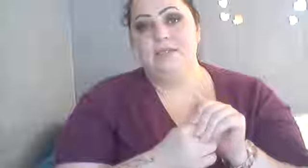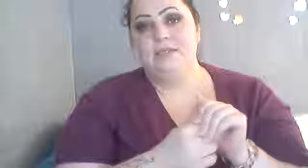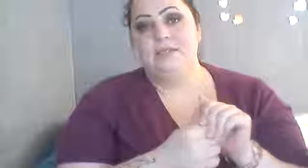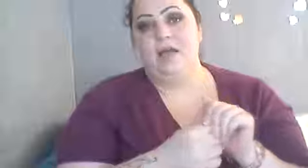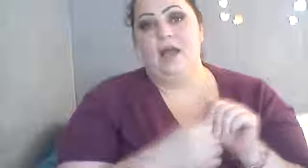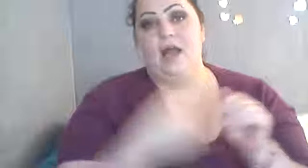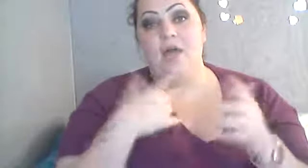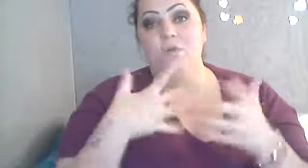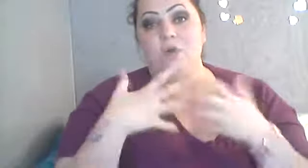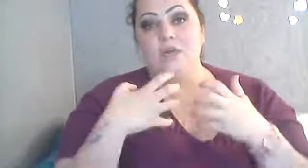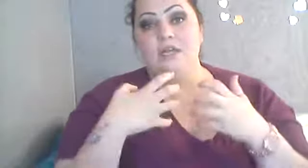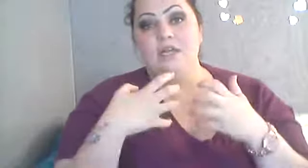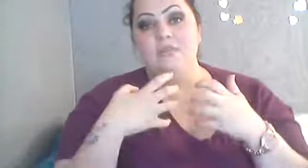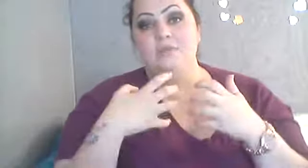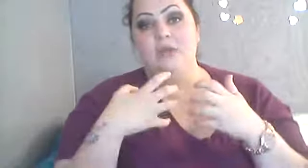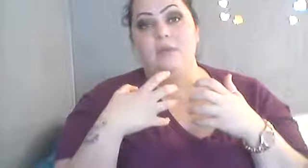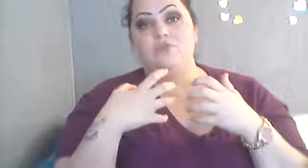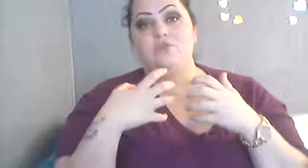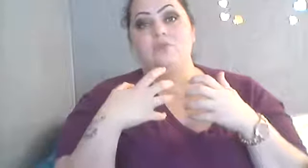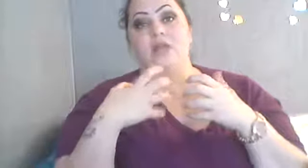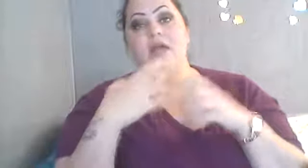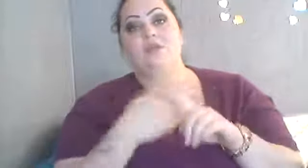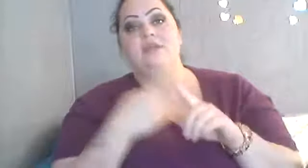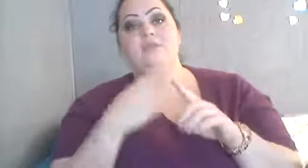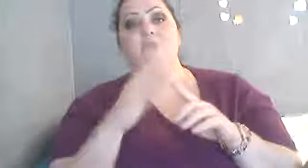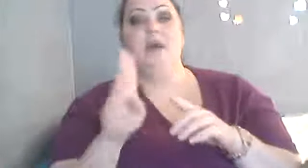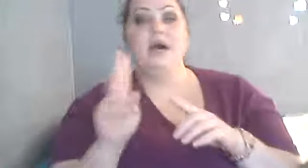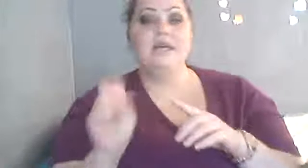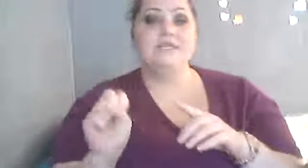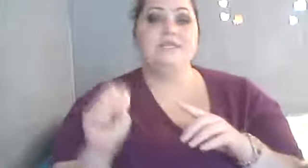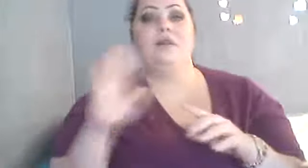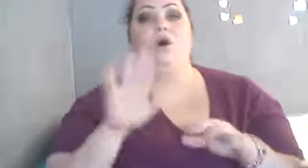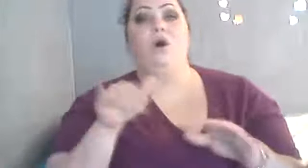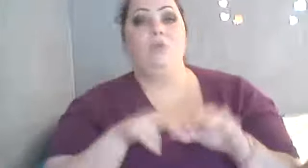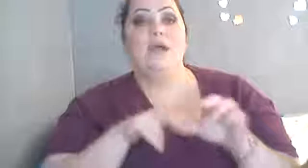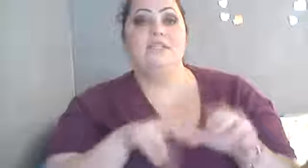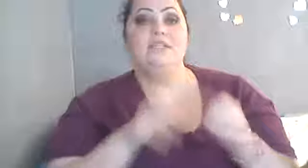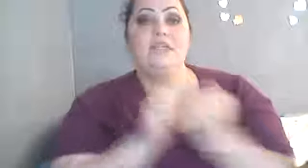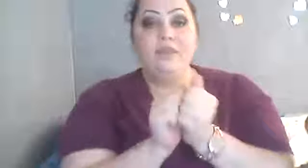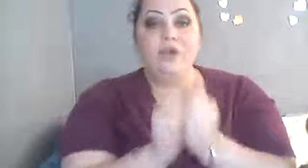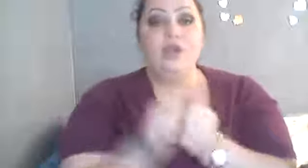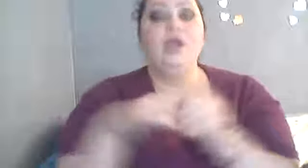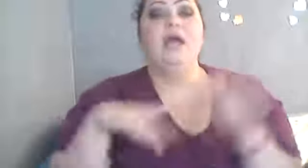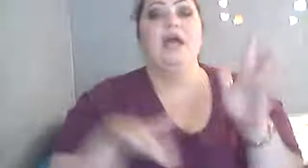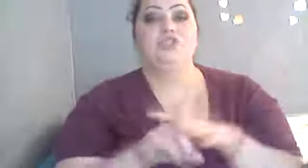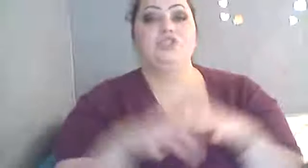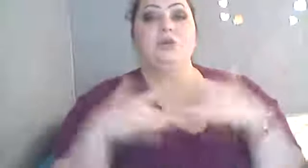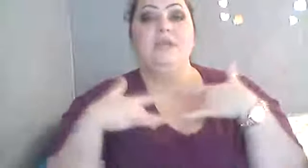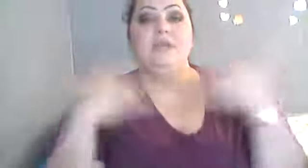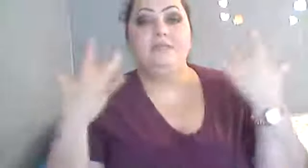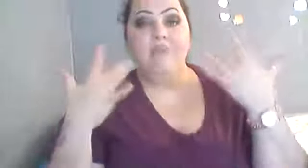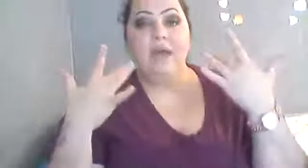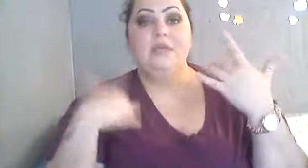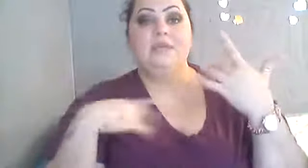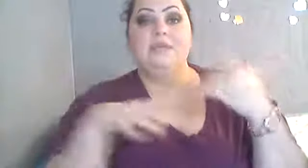Because I wanted us to be able to like rent a bus and all ride together and show up at an event, because I